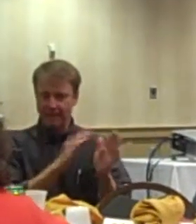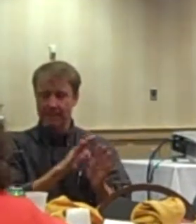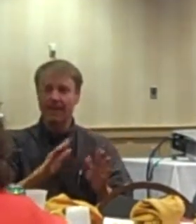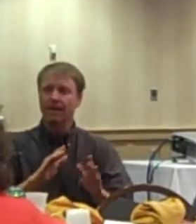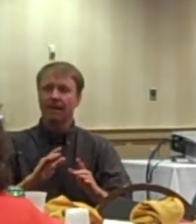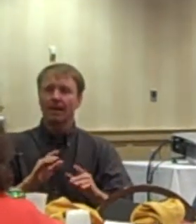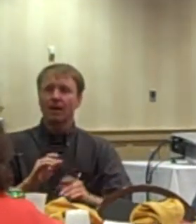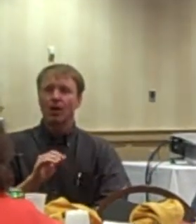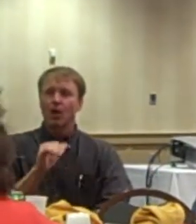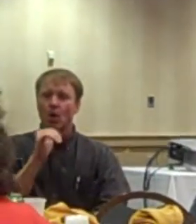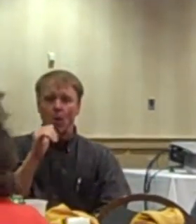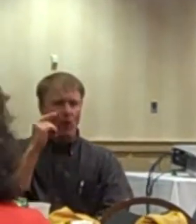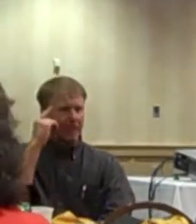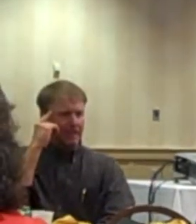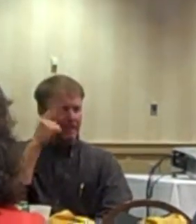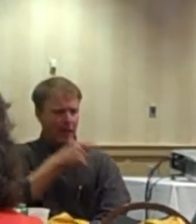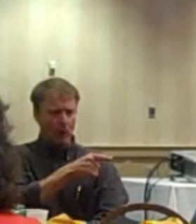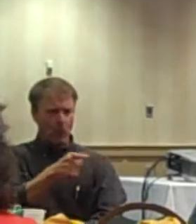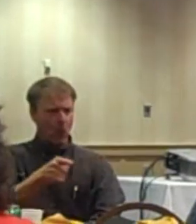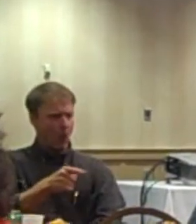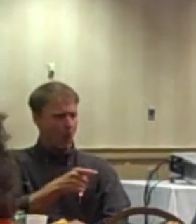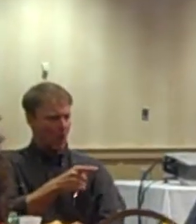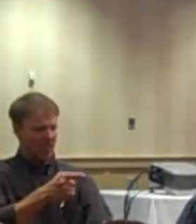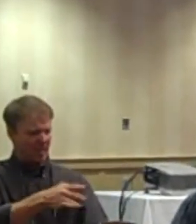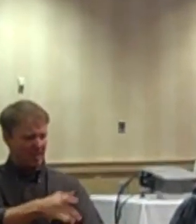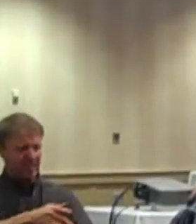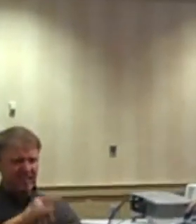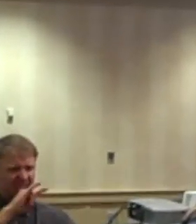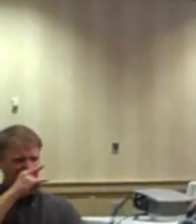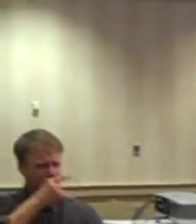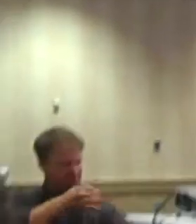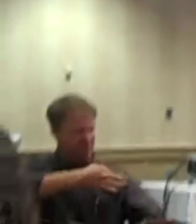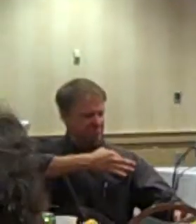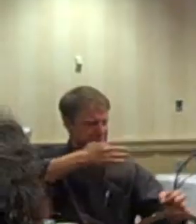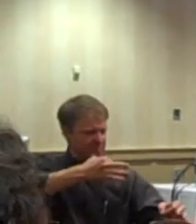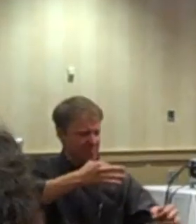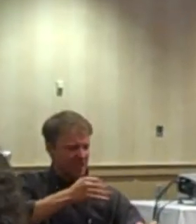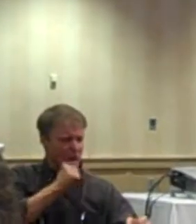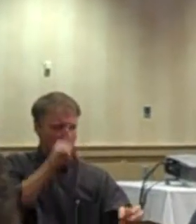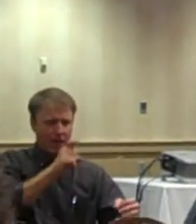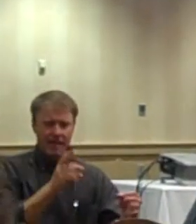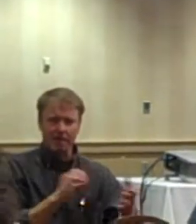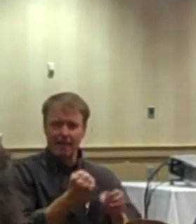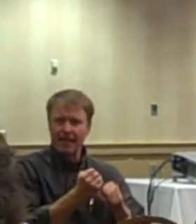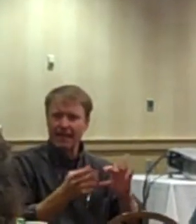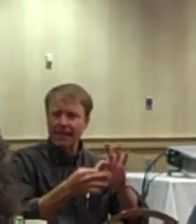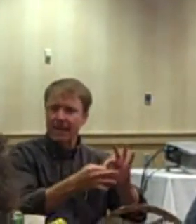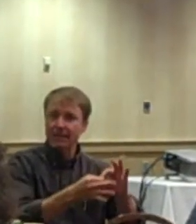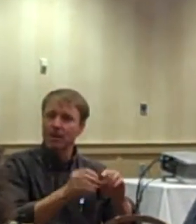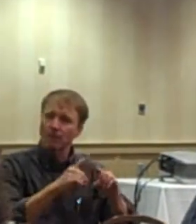were suddenly beginning to become virtuous and mathematical and stop doing that. So we wanted even an